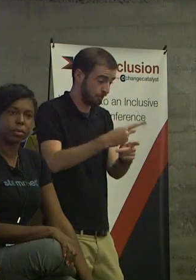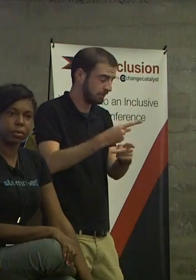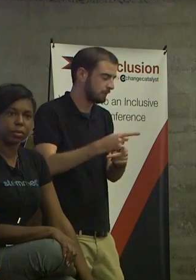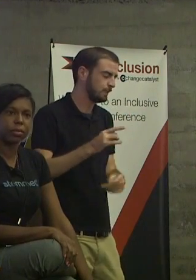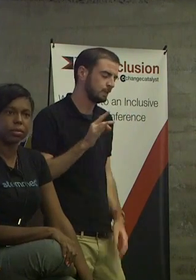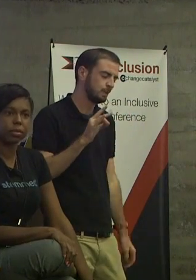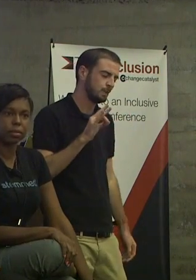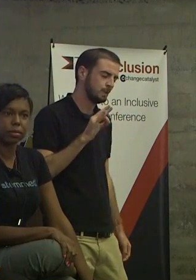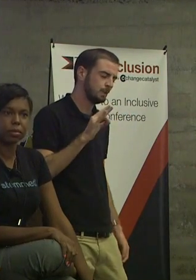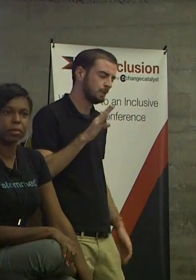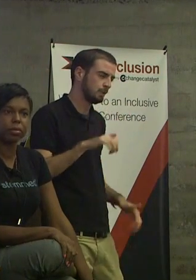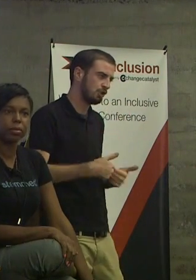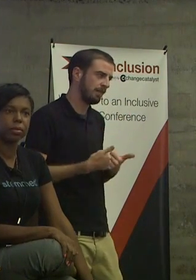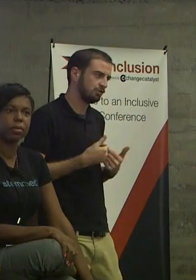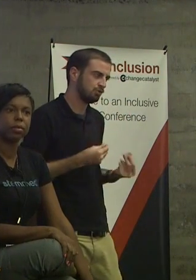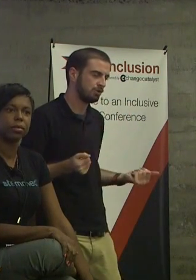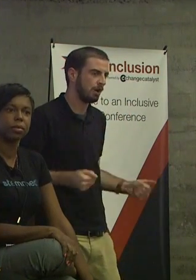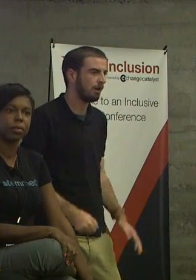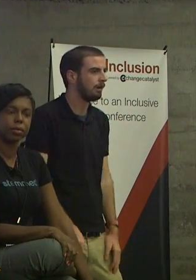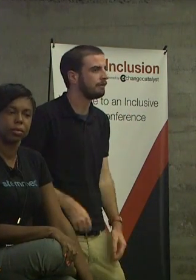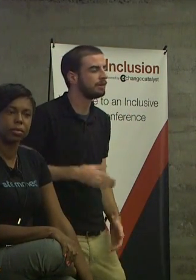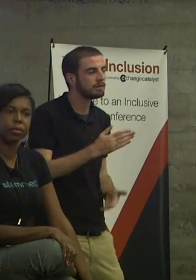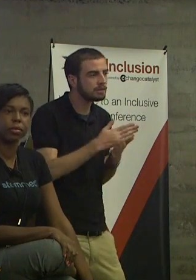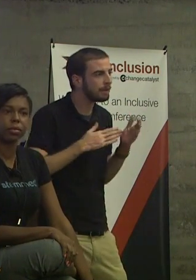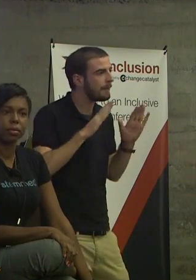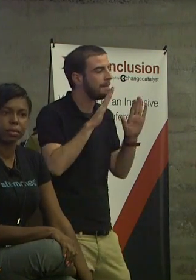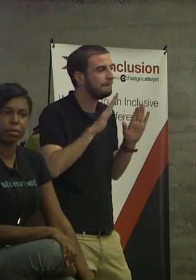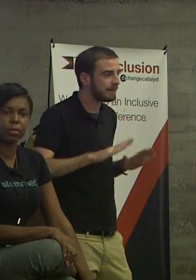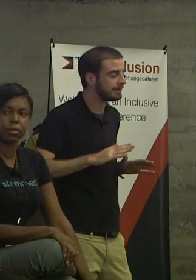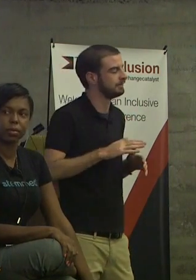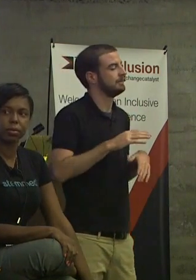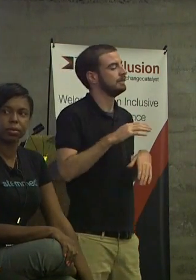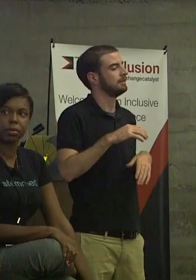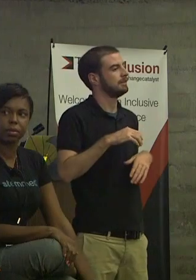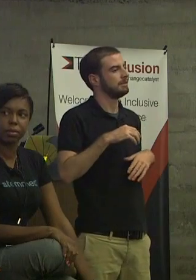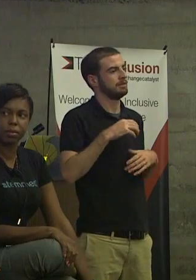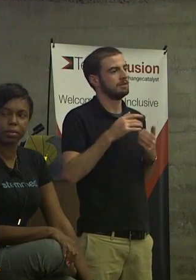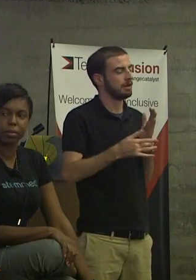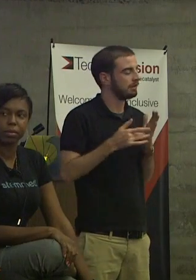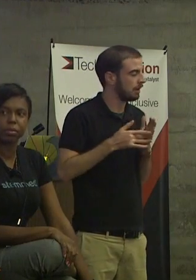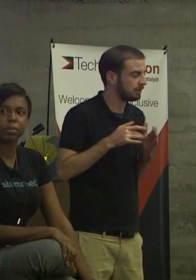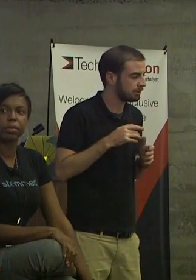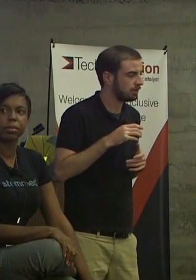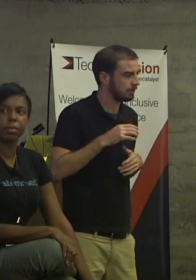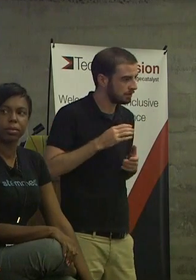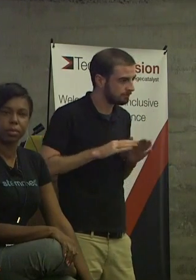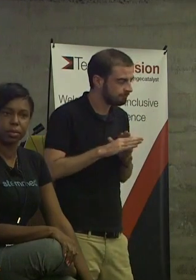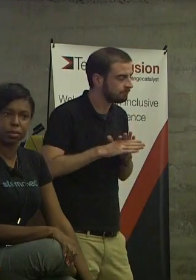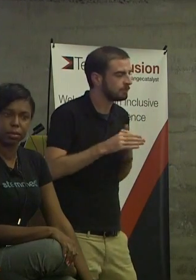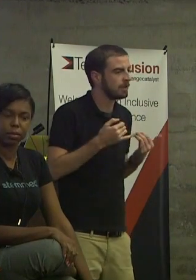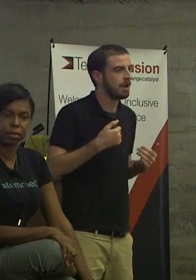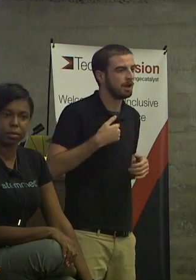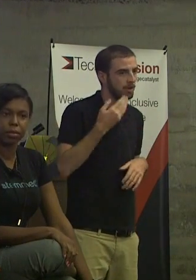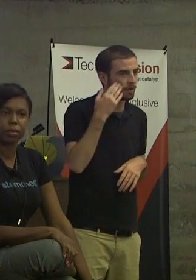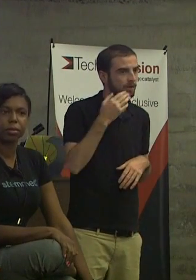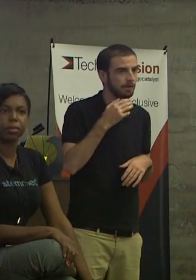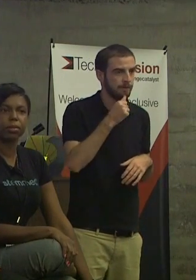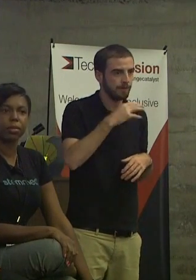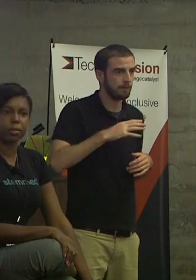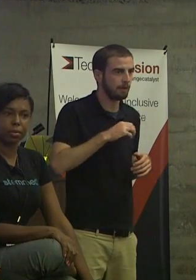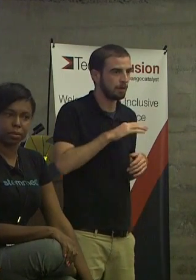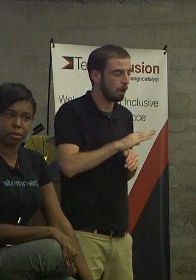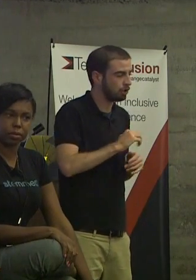the hardest to solve. There's some amazing technology being built. I think Joelle and I know a female entrepreneur that looked at how meetings